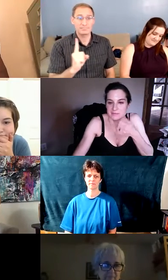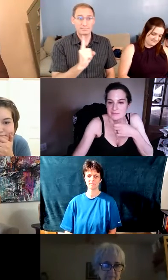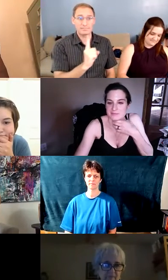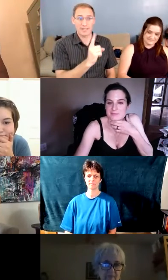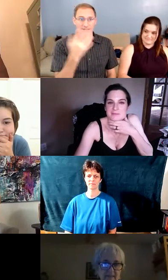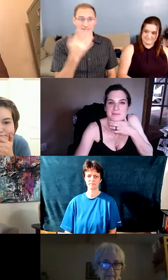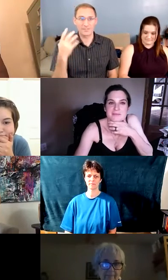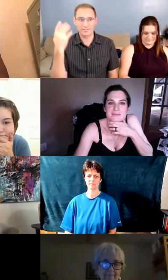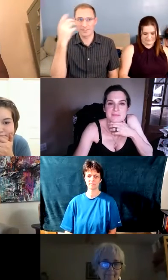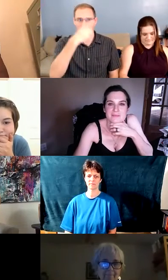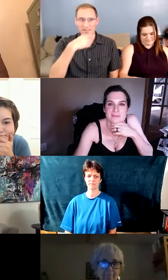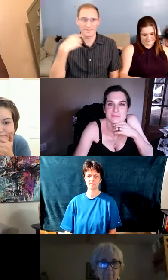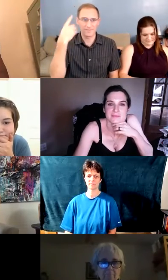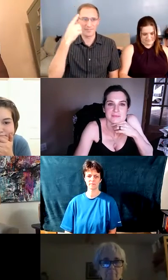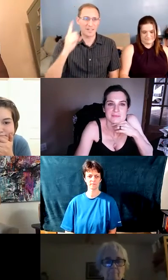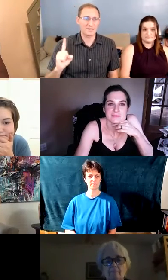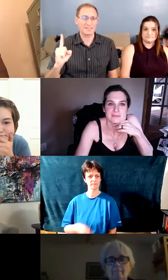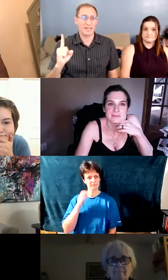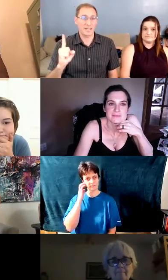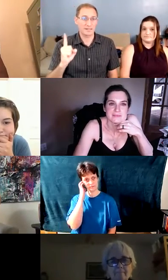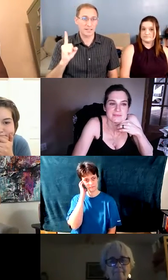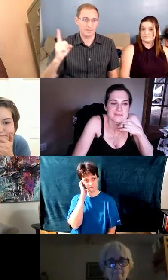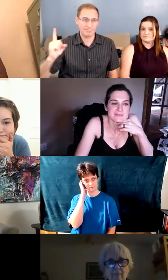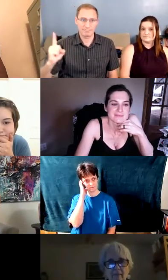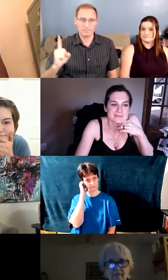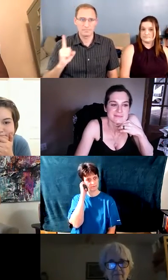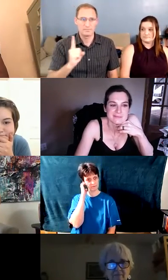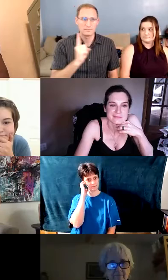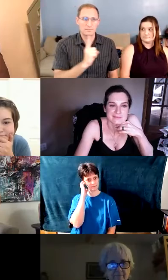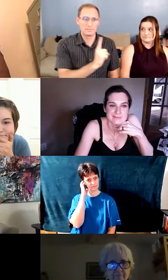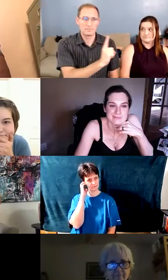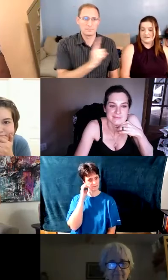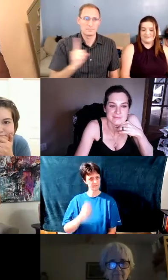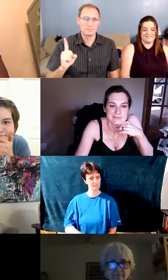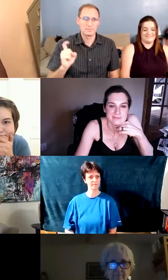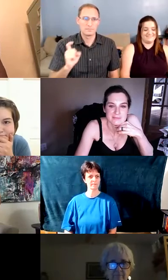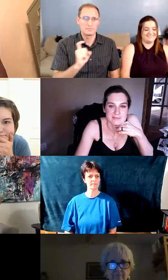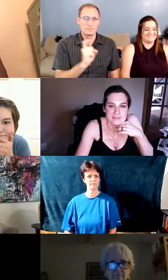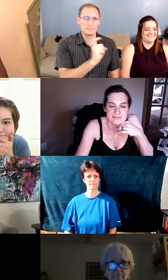this, like look at my face and like,